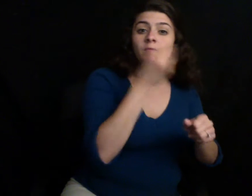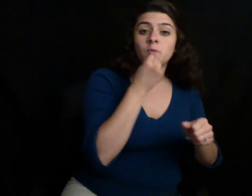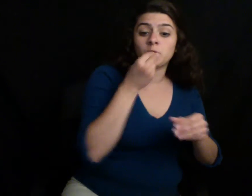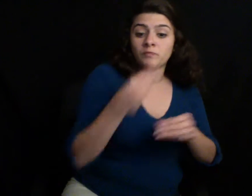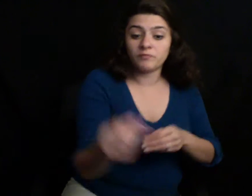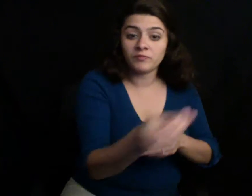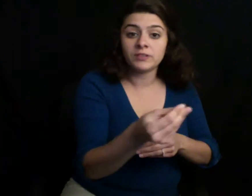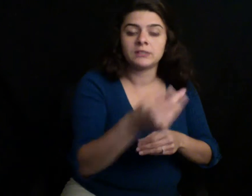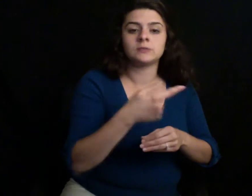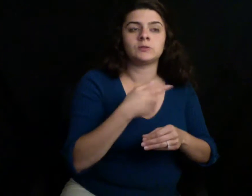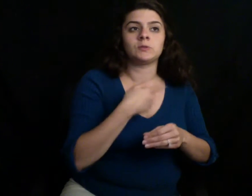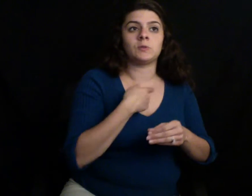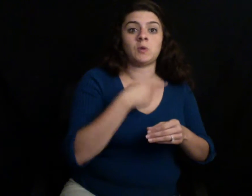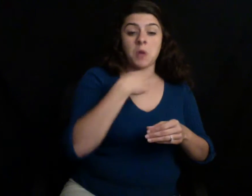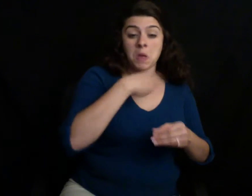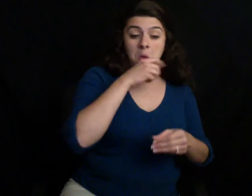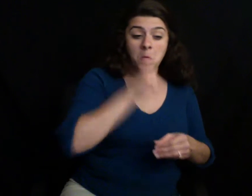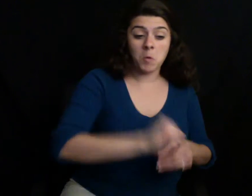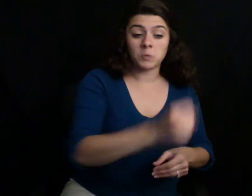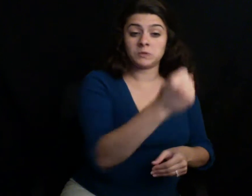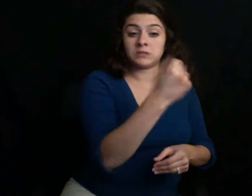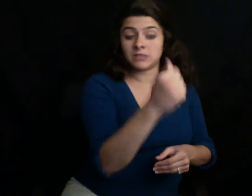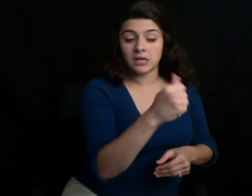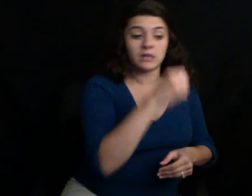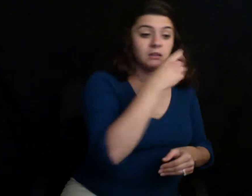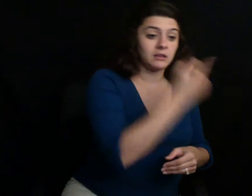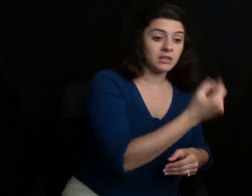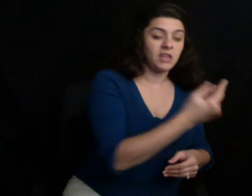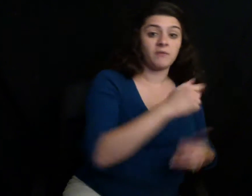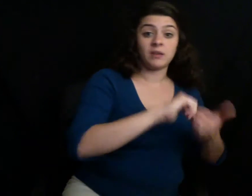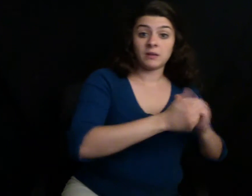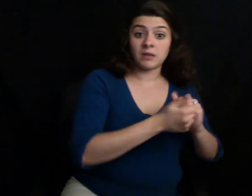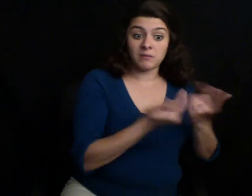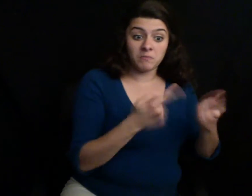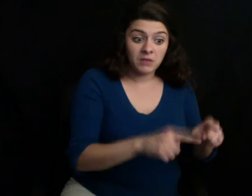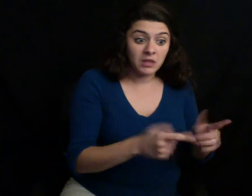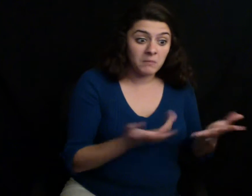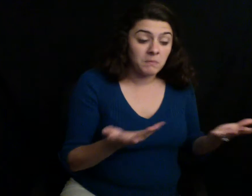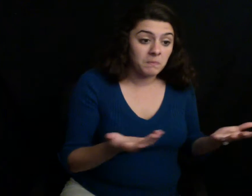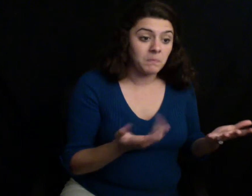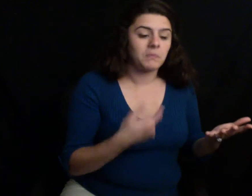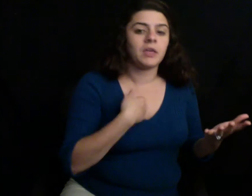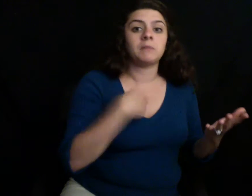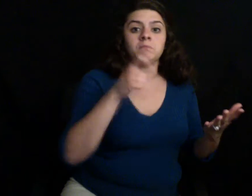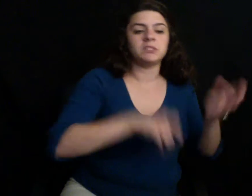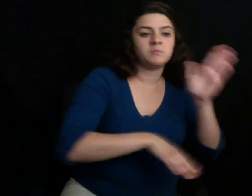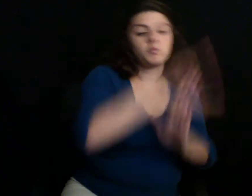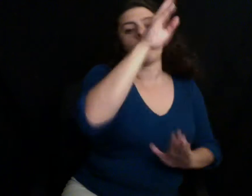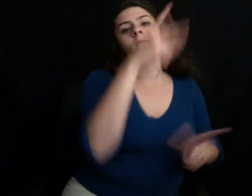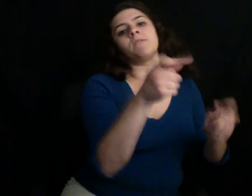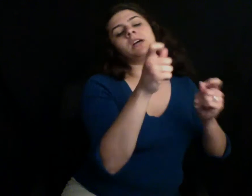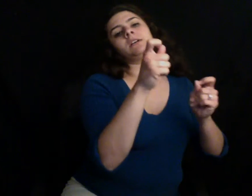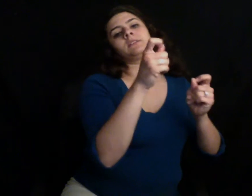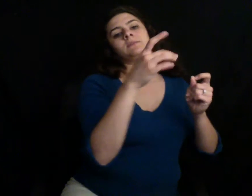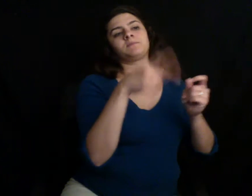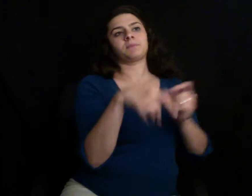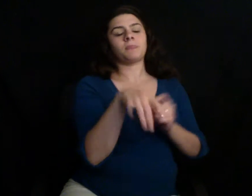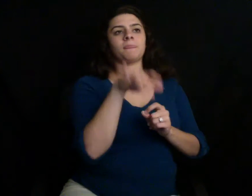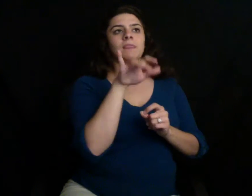really fast. My brothers, we gotta grow up really fast, and we gotta stick together. I think that's what brought a lot of camaraderie in the family too, just